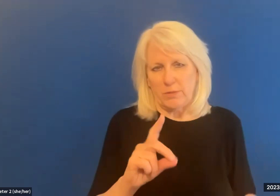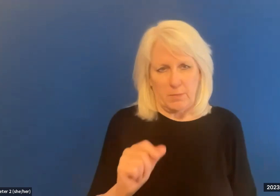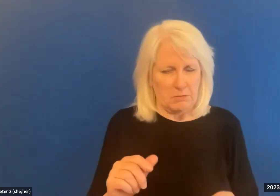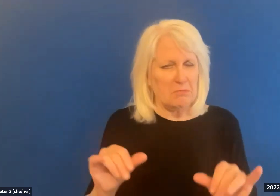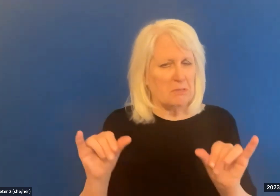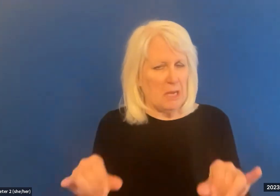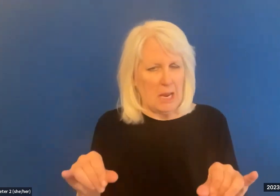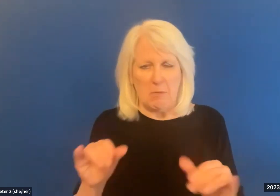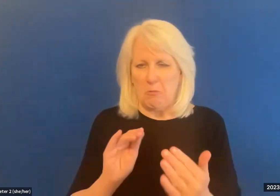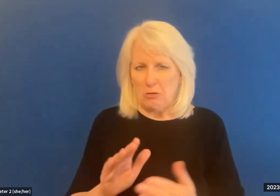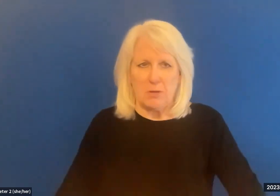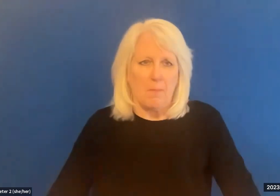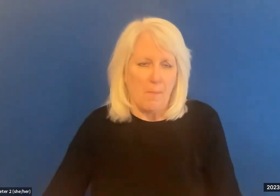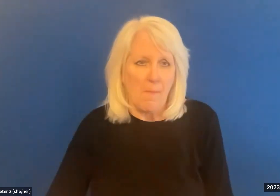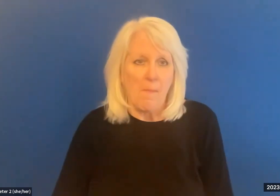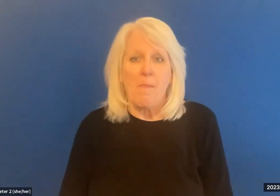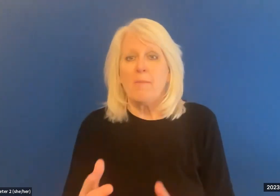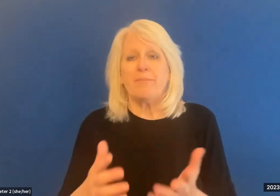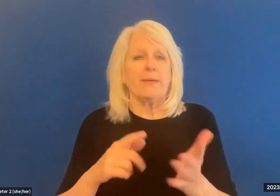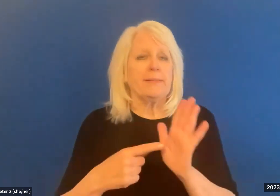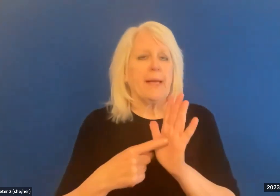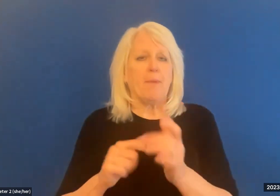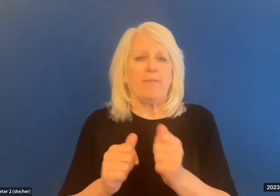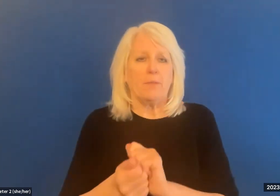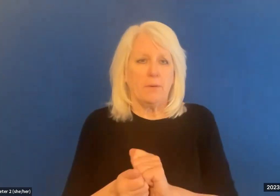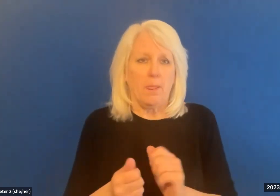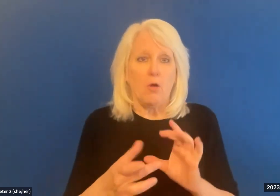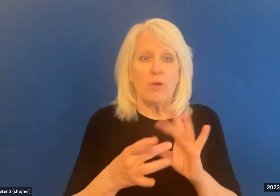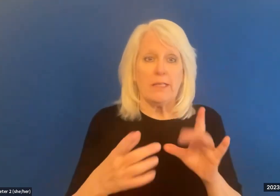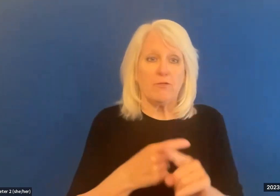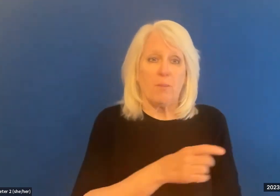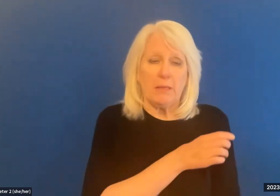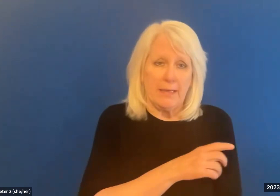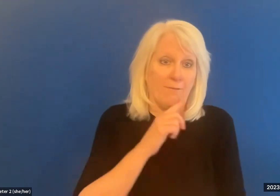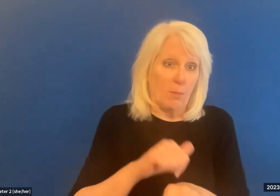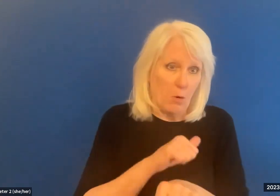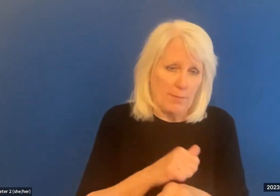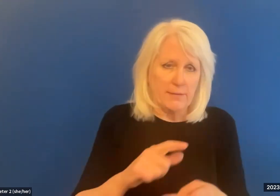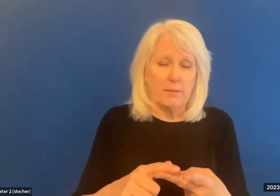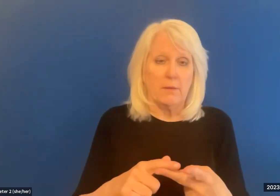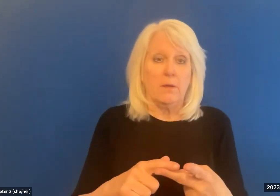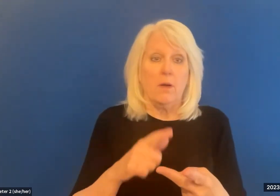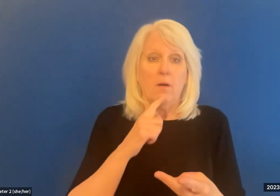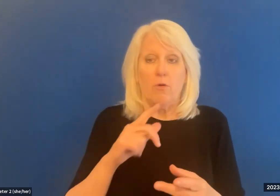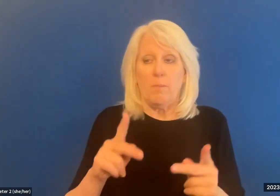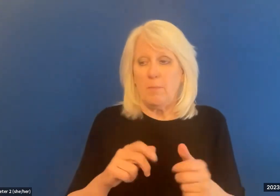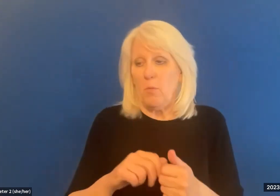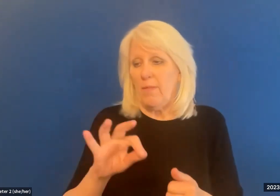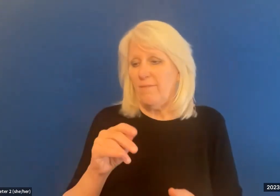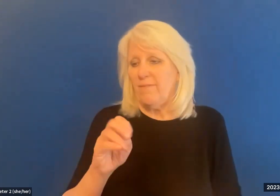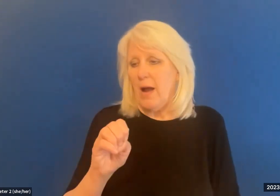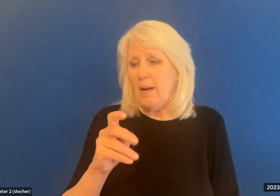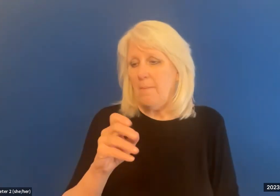Some examples of accommodations include release from clinic for appointments, extended time for students with fine motor limitations,